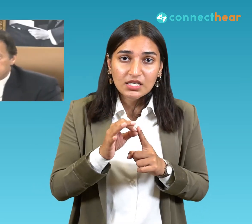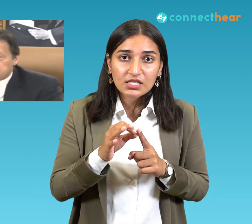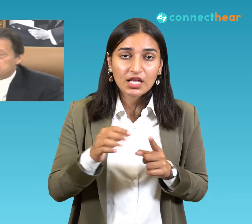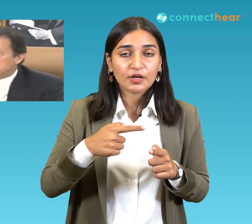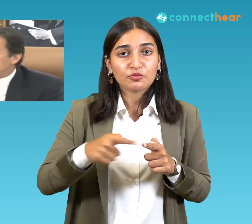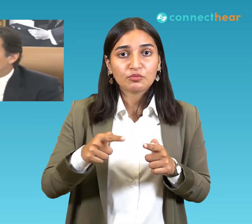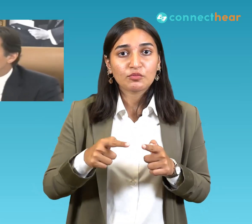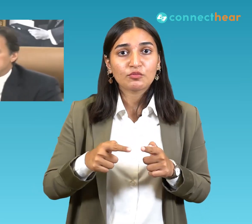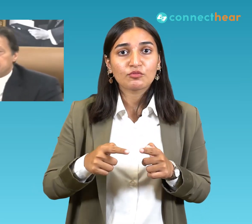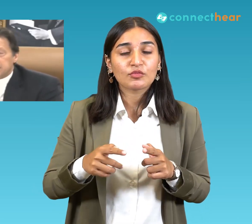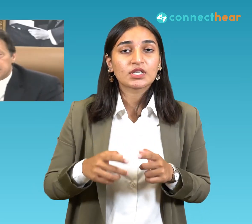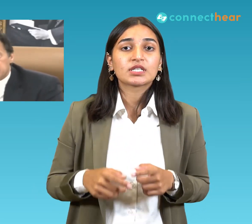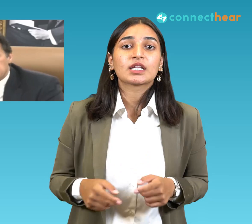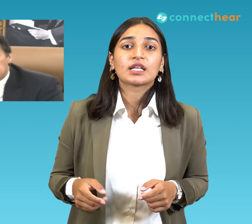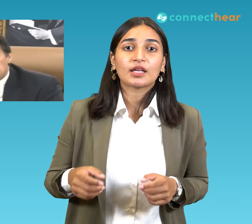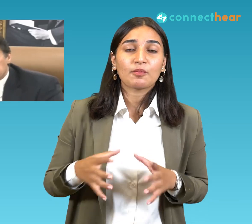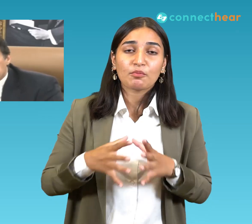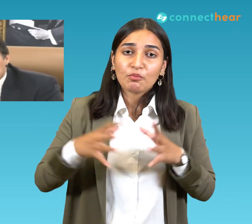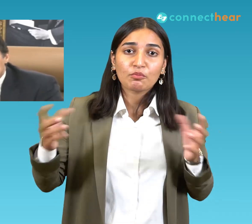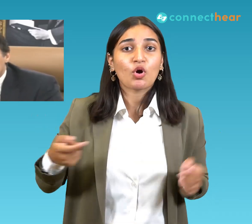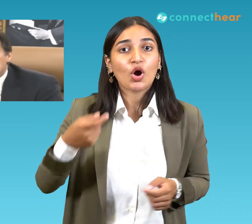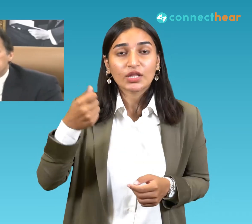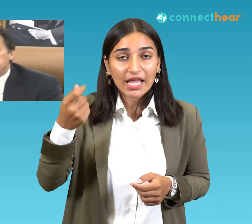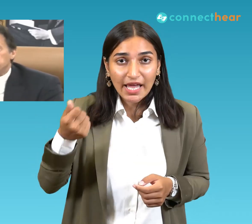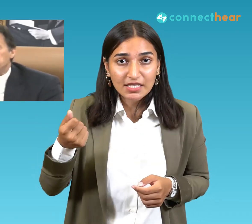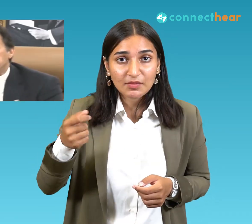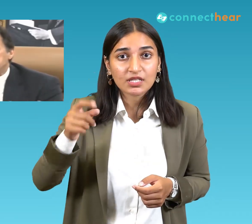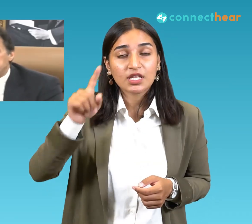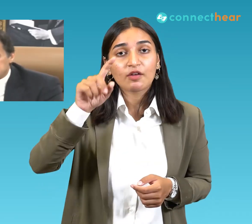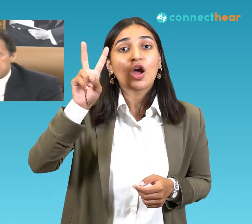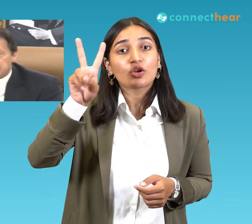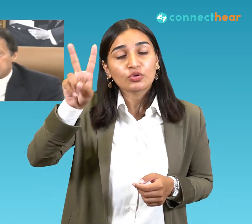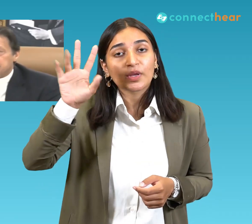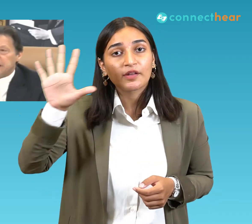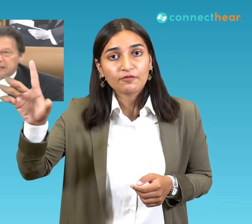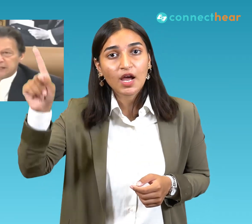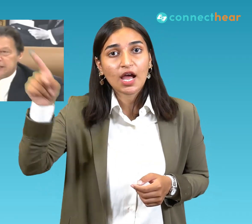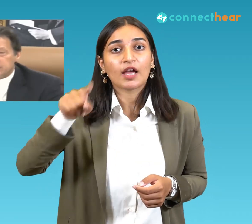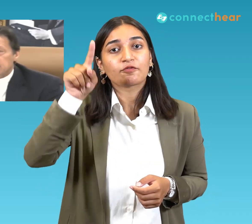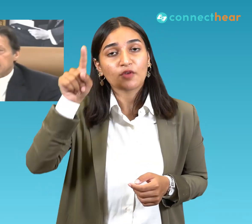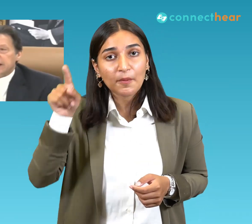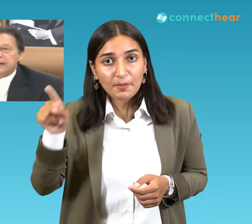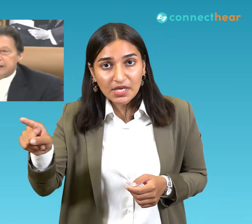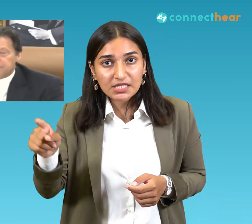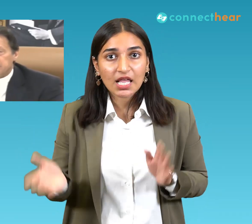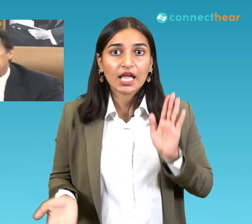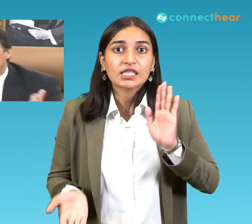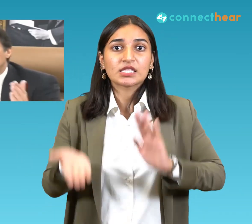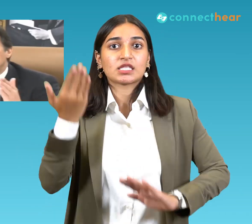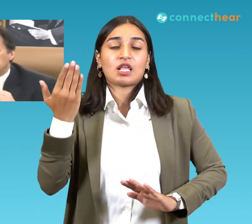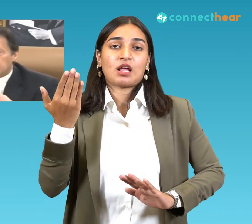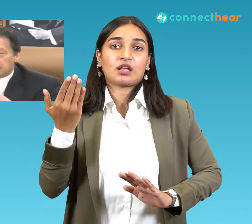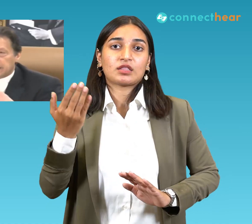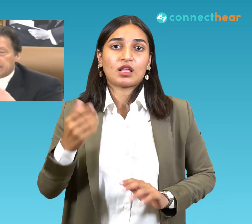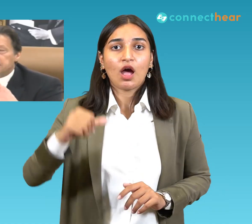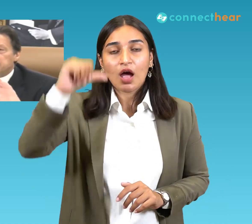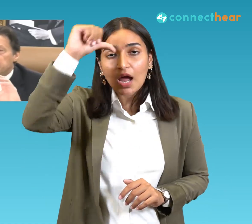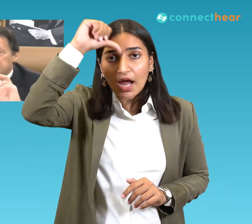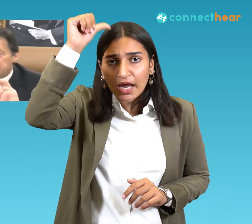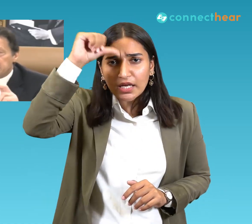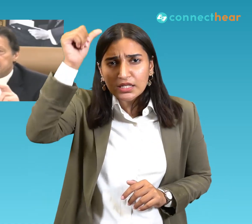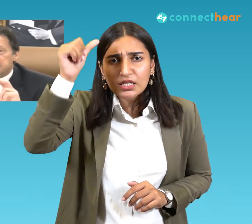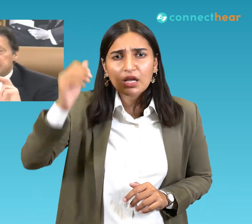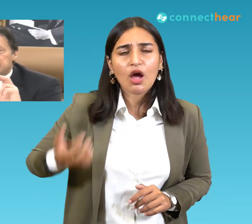expensive, producing more expensive energy in Pakistan compared to our competitors like Bangladesh and India. And I